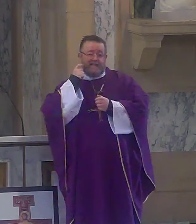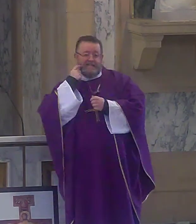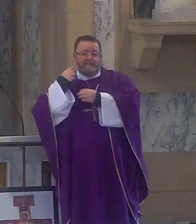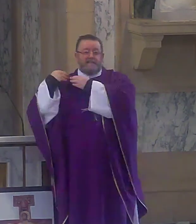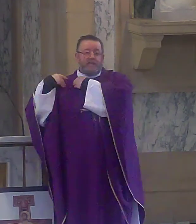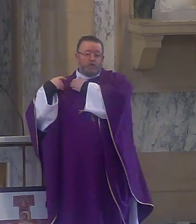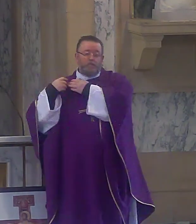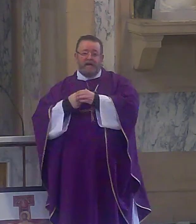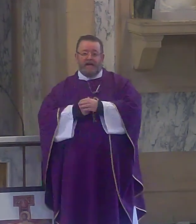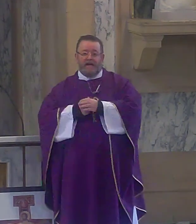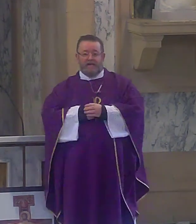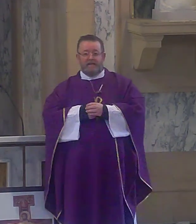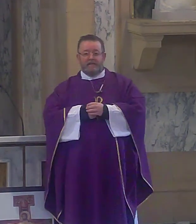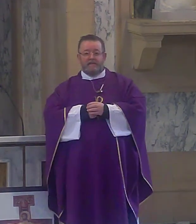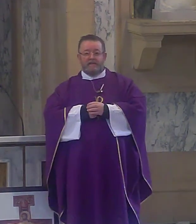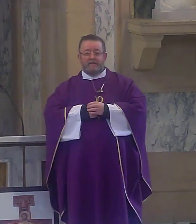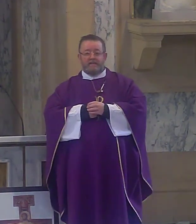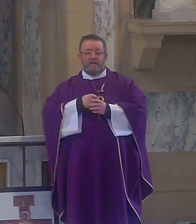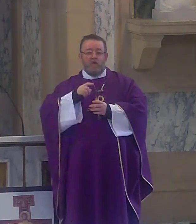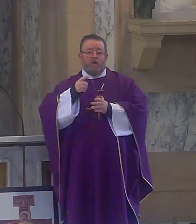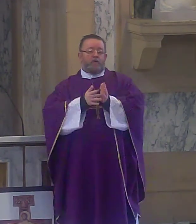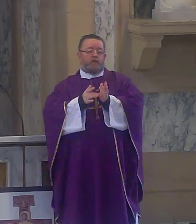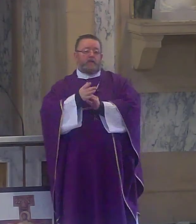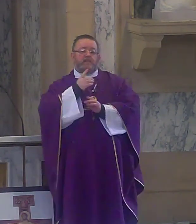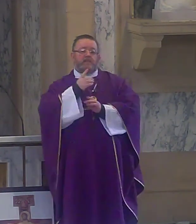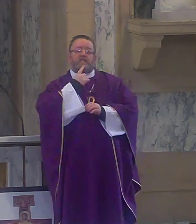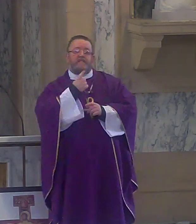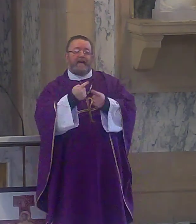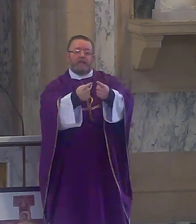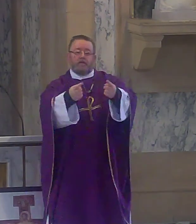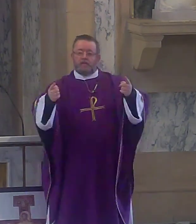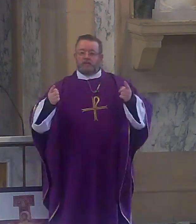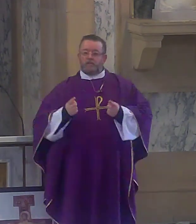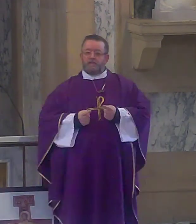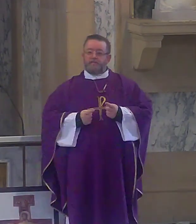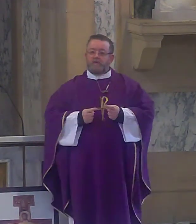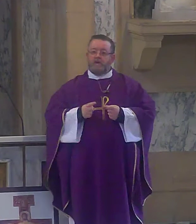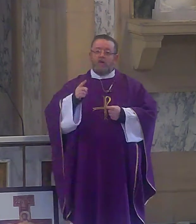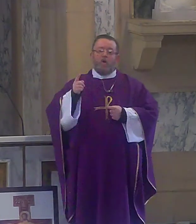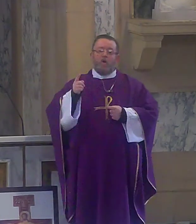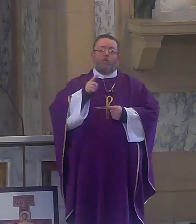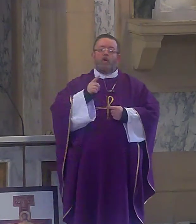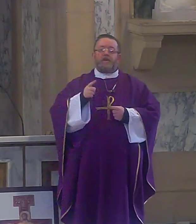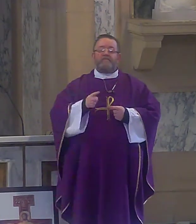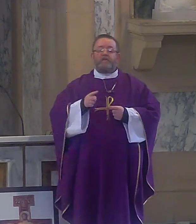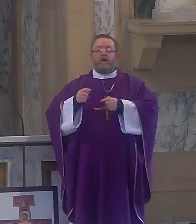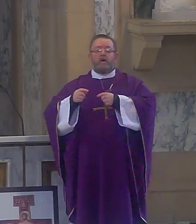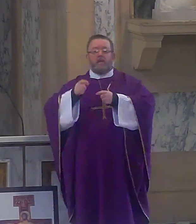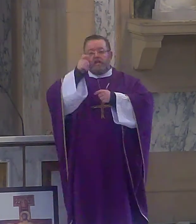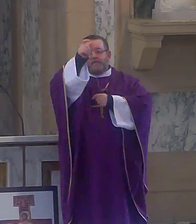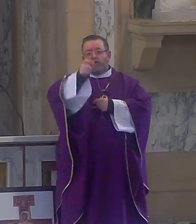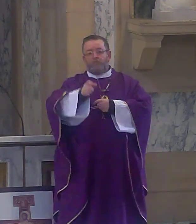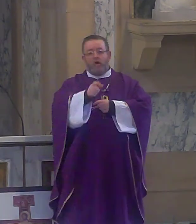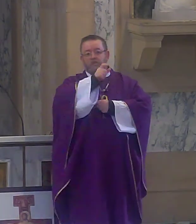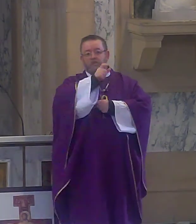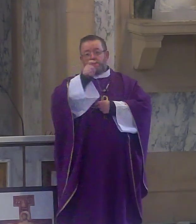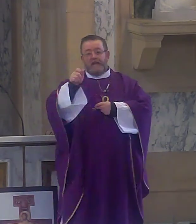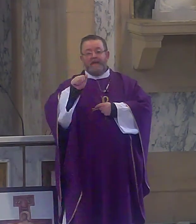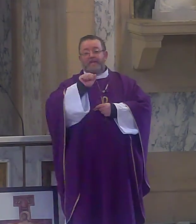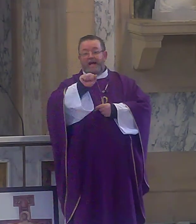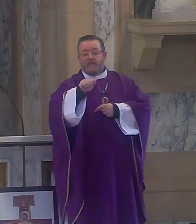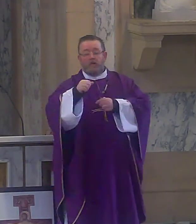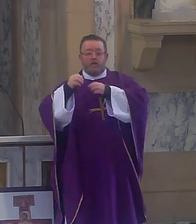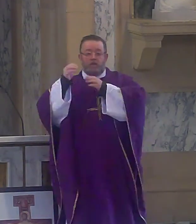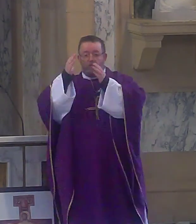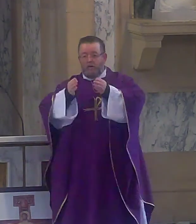and easier to bear but jesus tells us whatever the cross